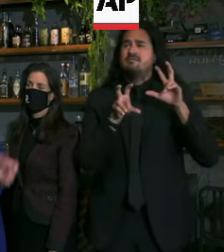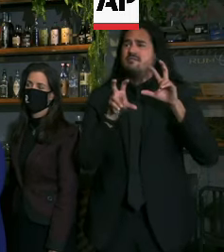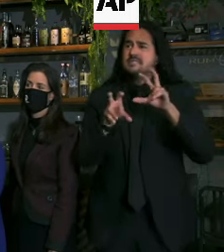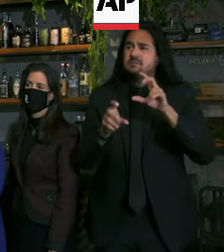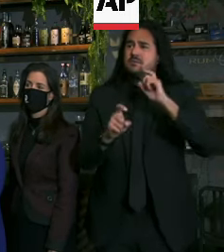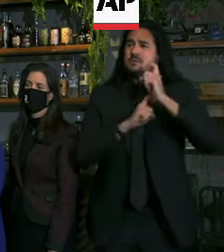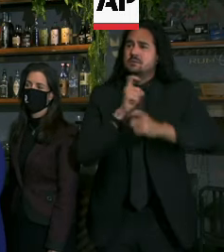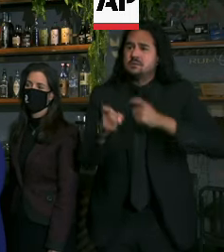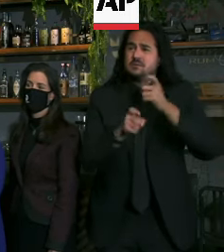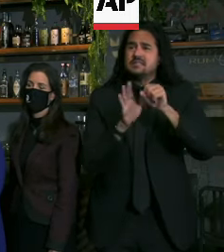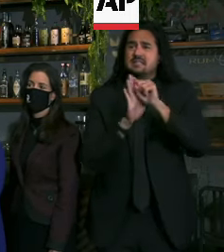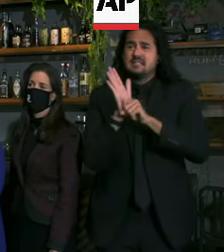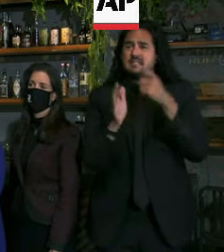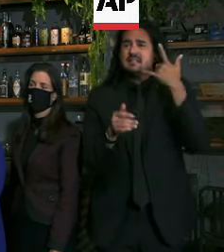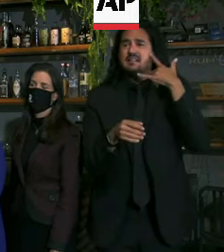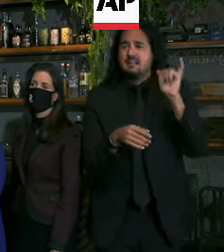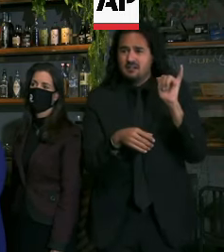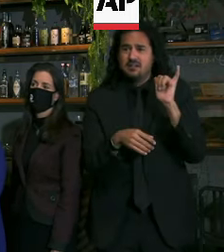boundaries,